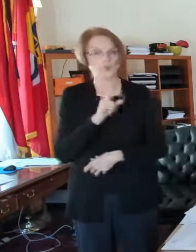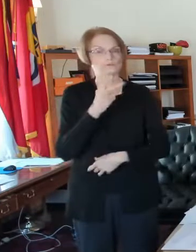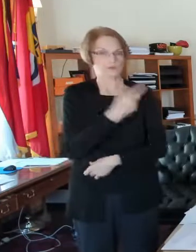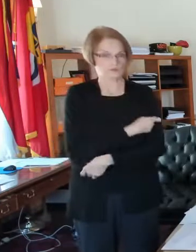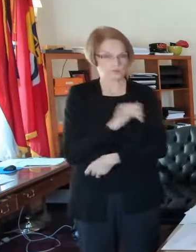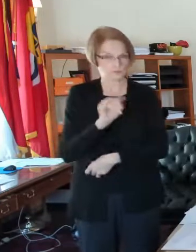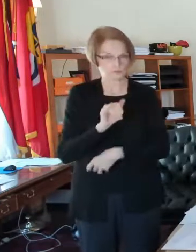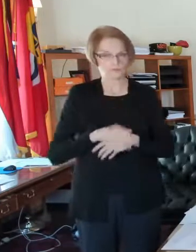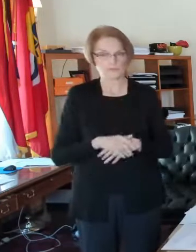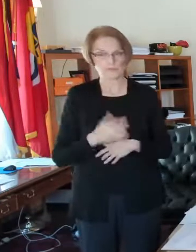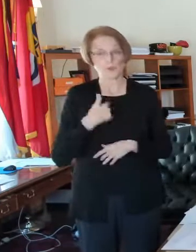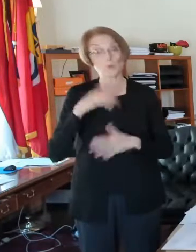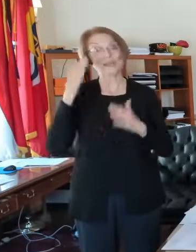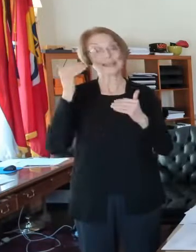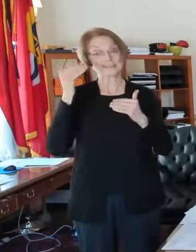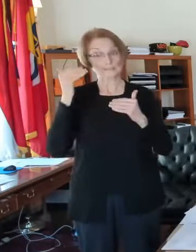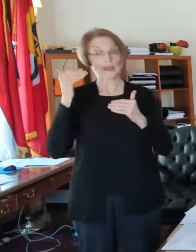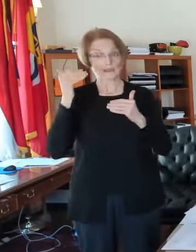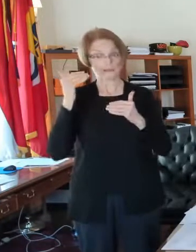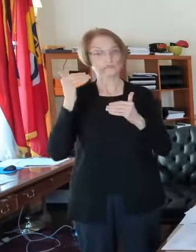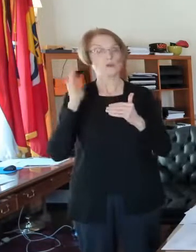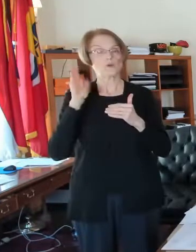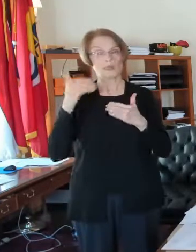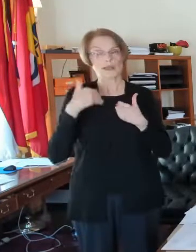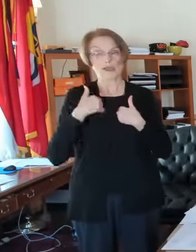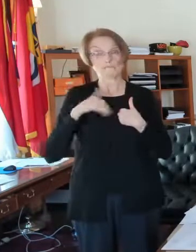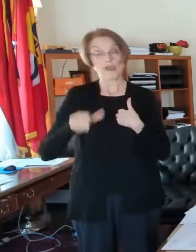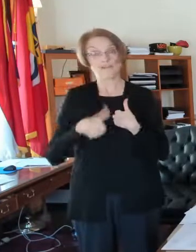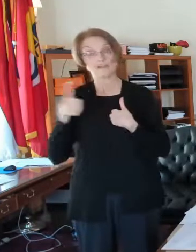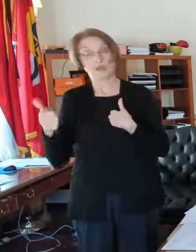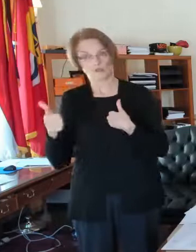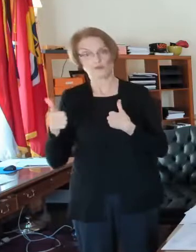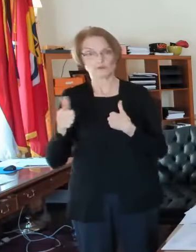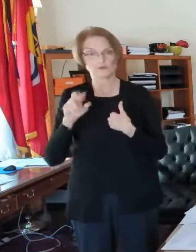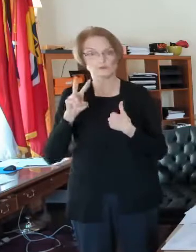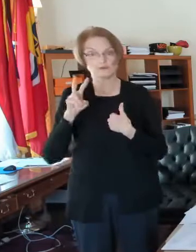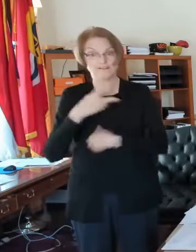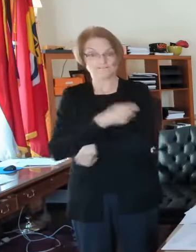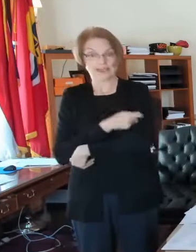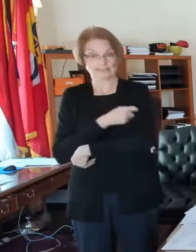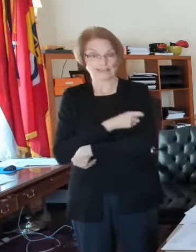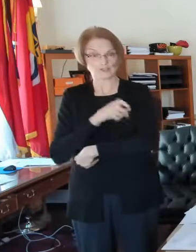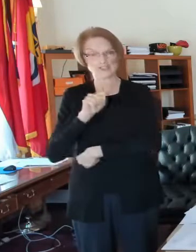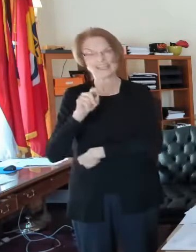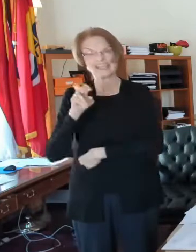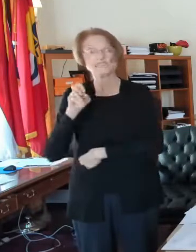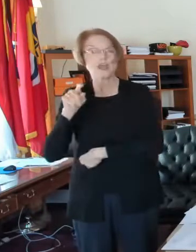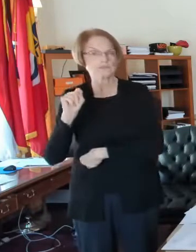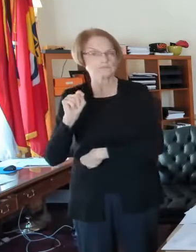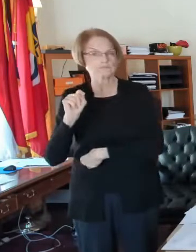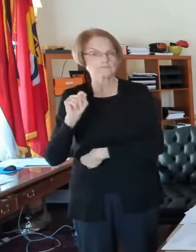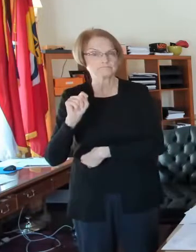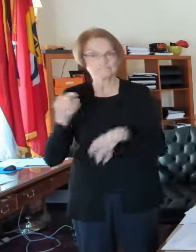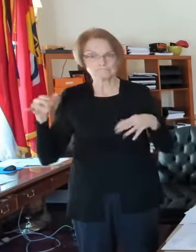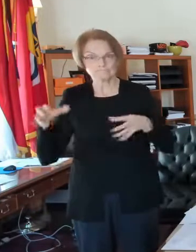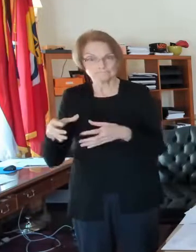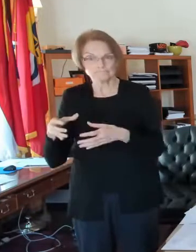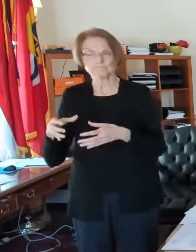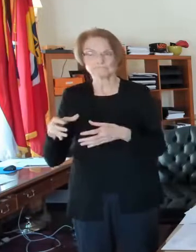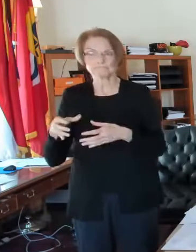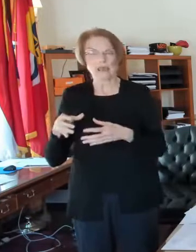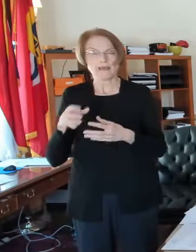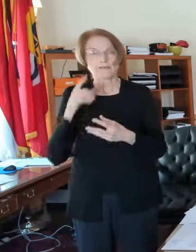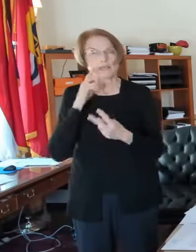expecting to be able to hold another vaccination events, probably a couple of them. We're going to move